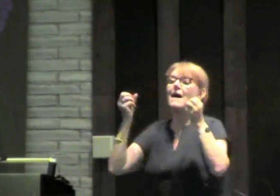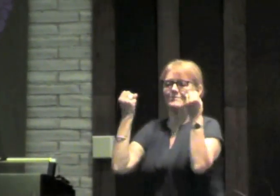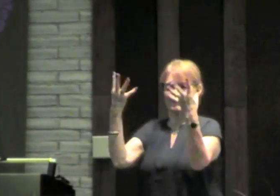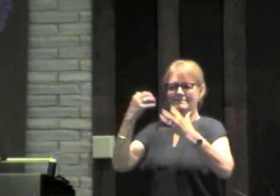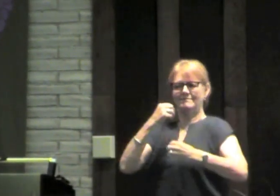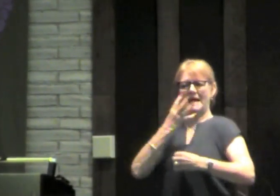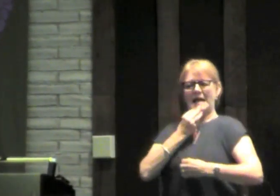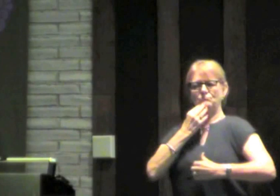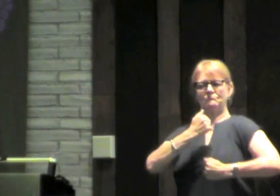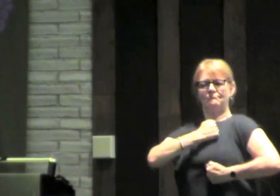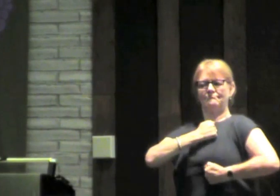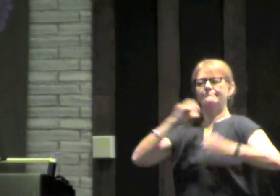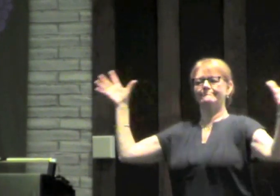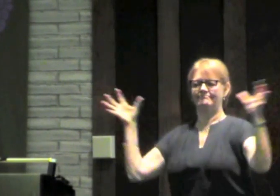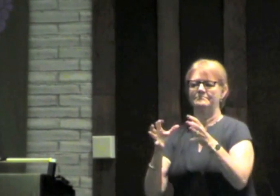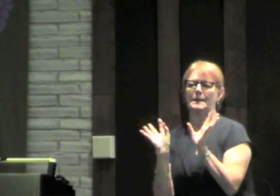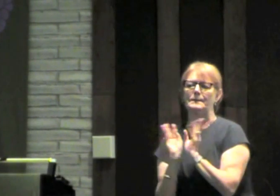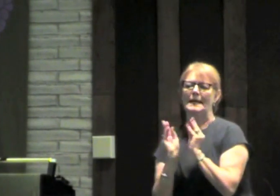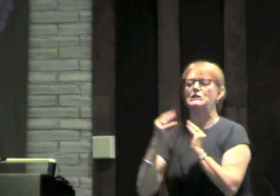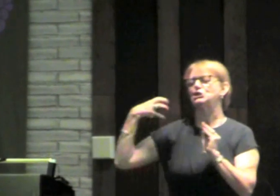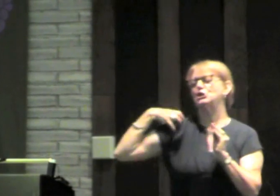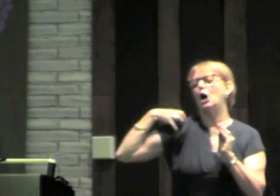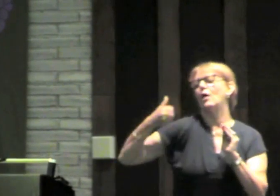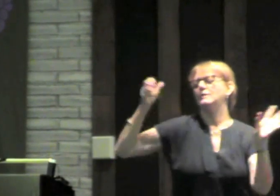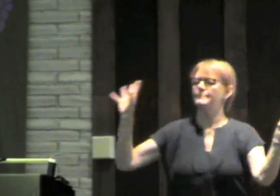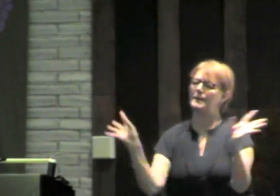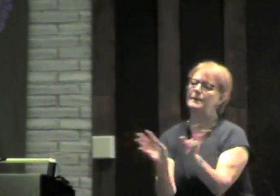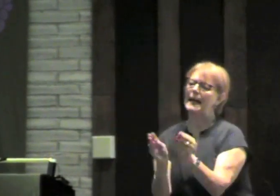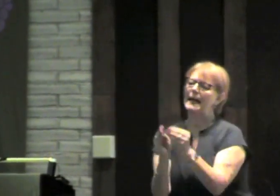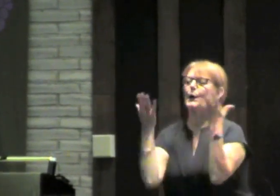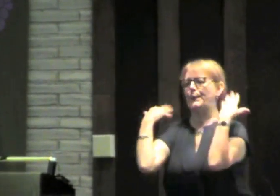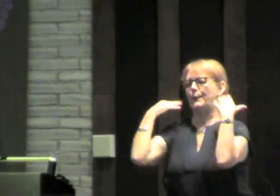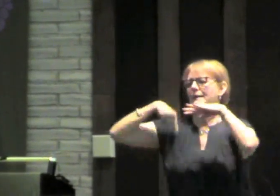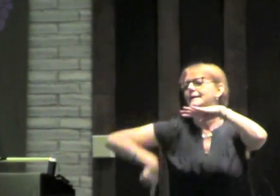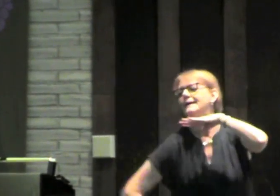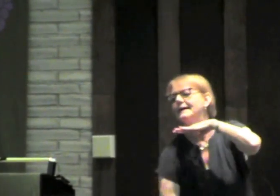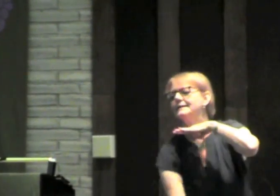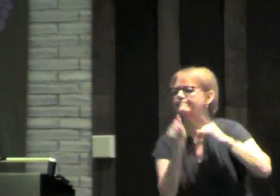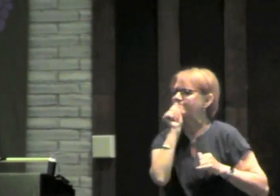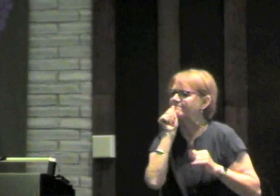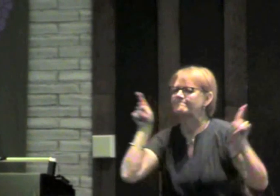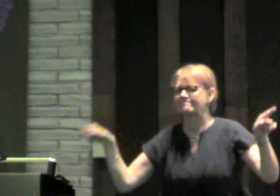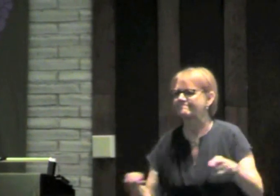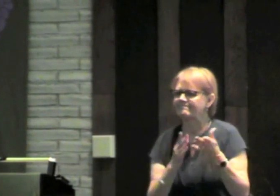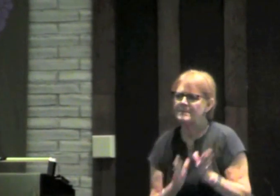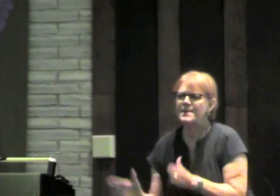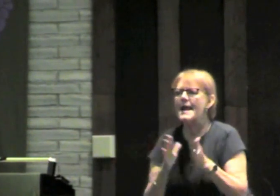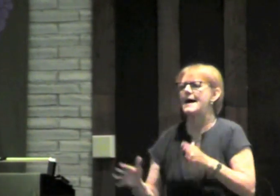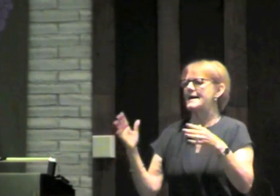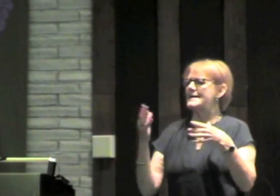cisterns. And lots of Hebrew soldiers would come and have their meetings with their superiors because it would